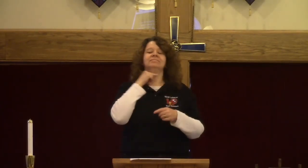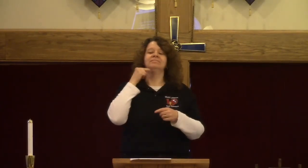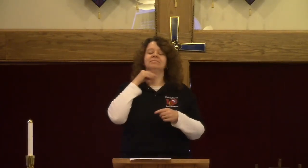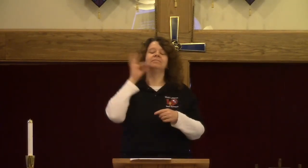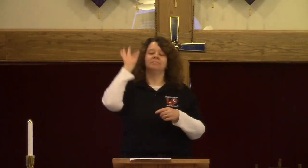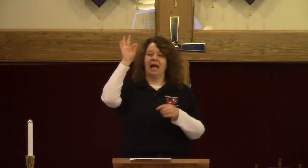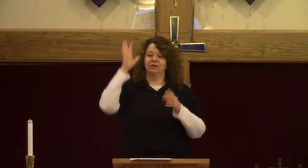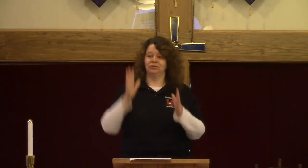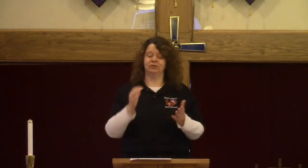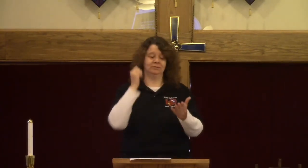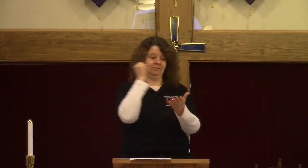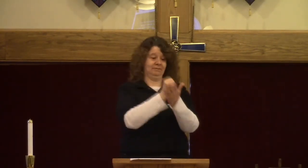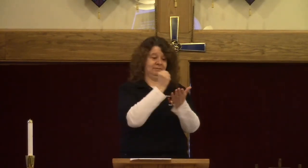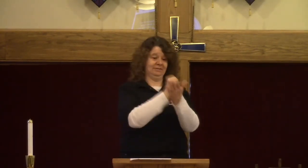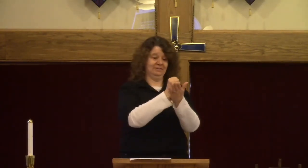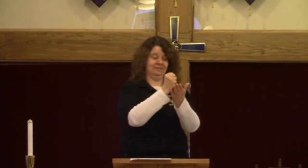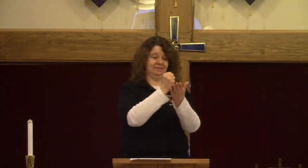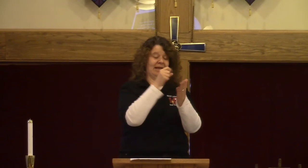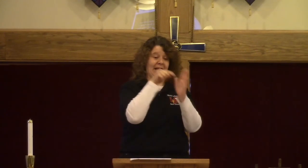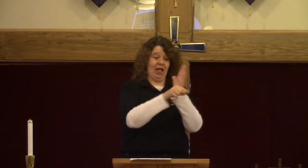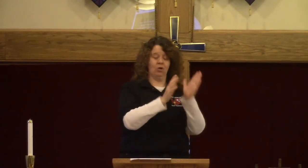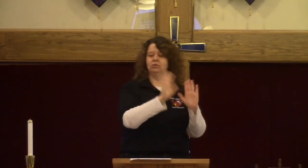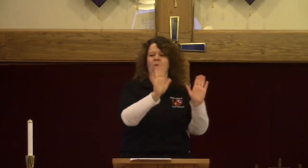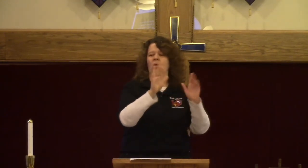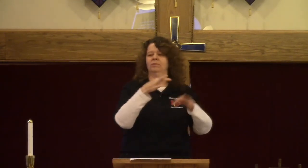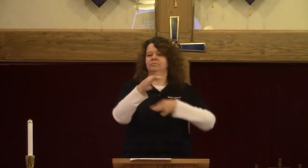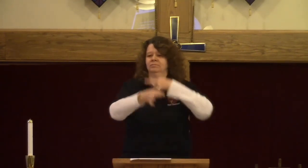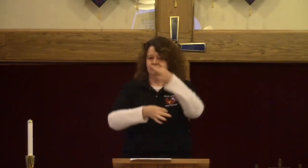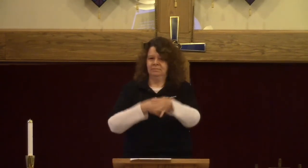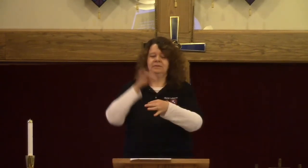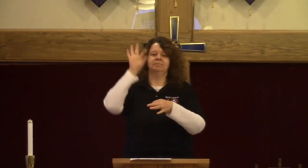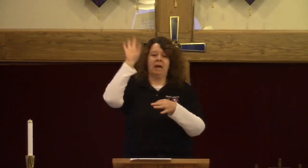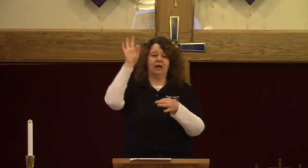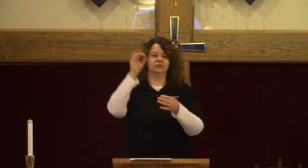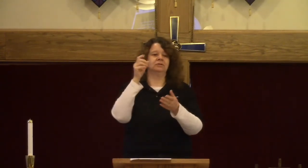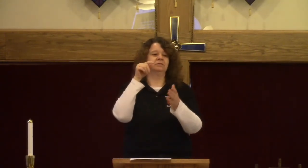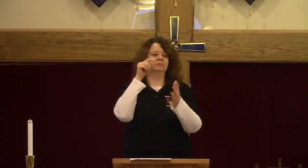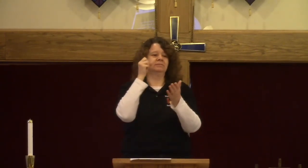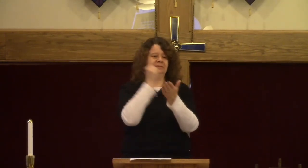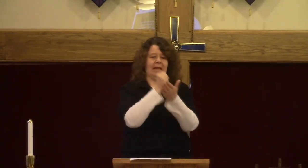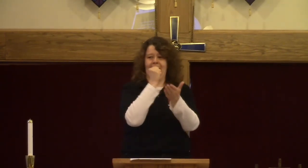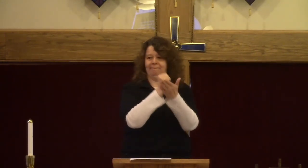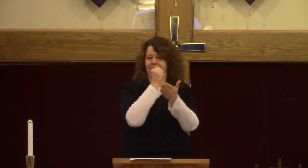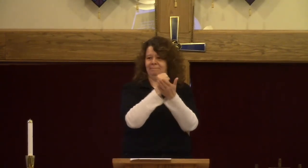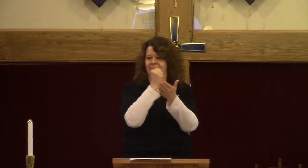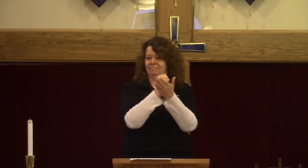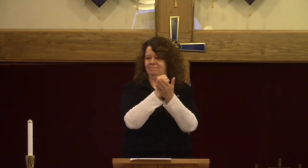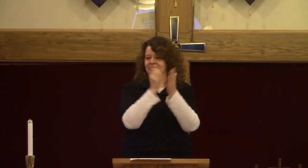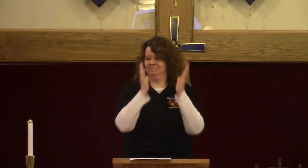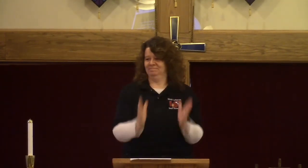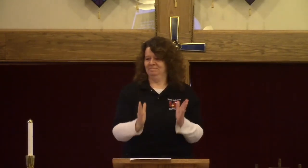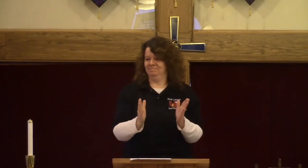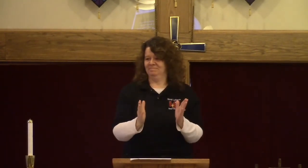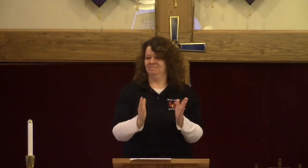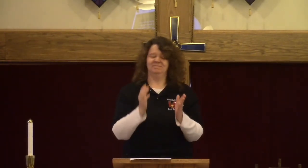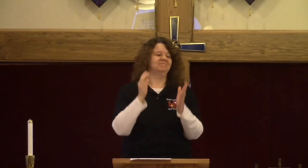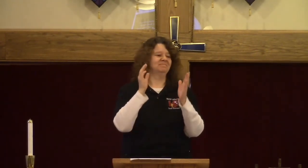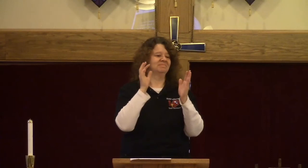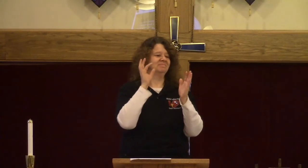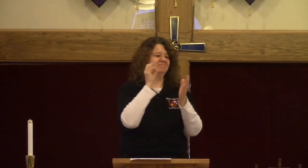it clergy or pastor, stabber. No, I'm going to call pastor stabber,